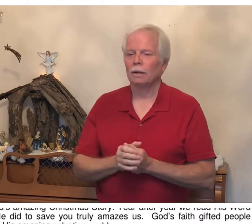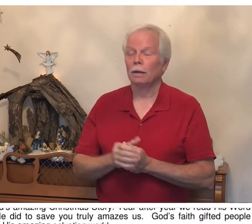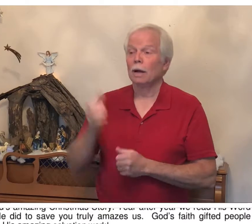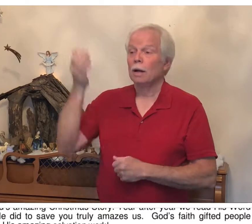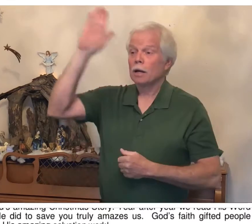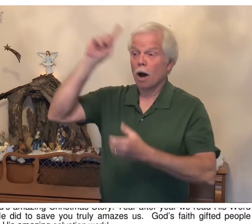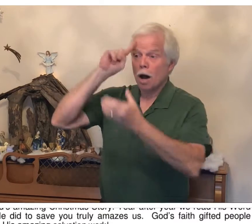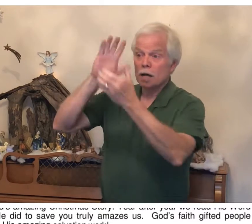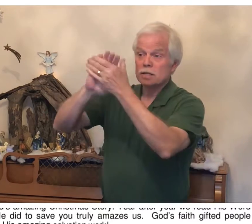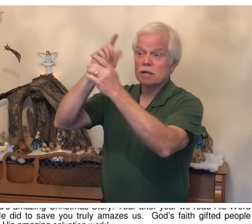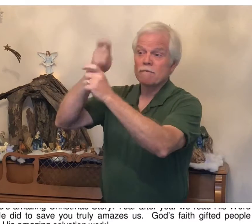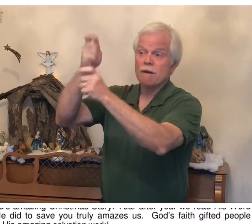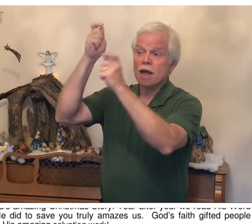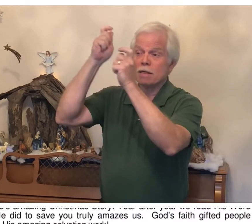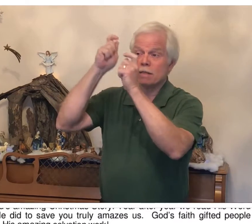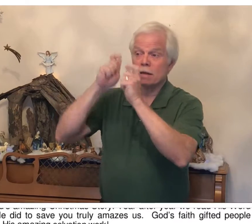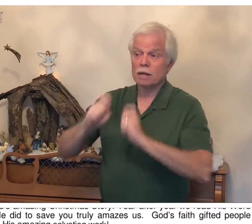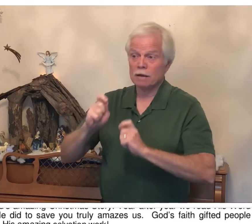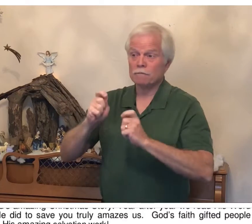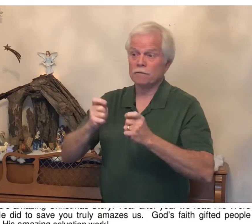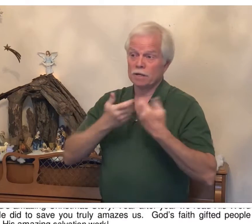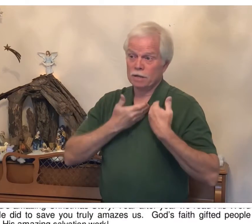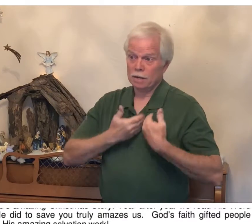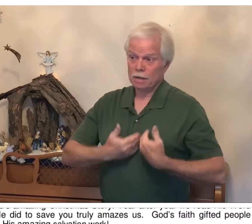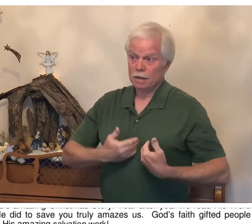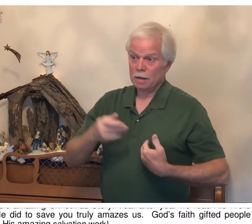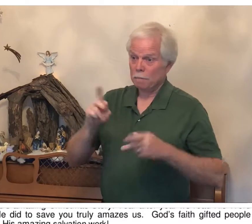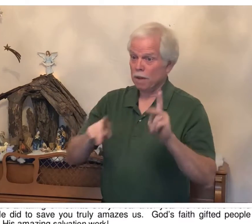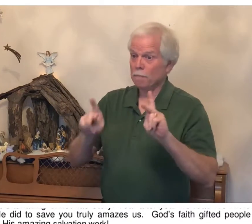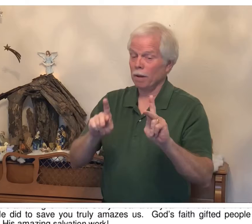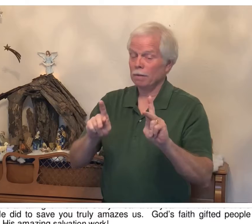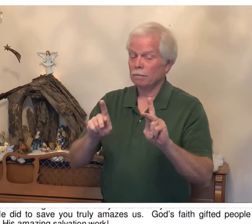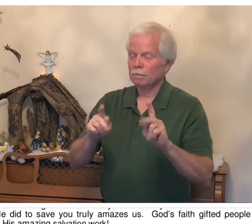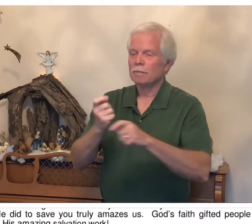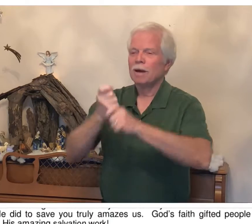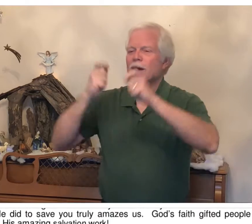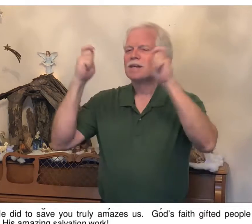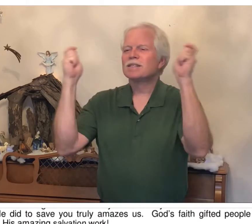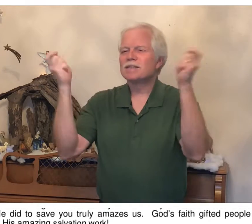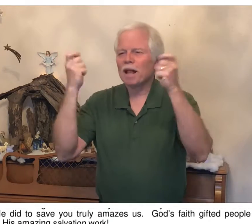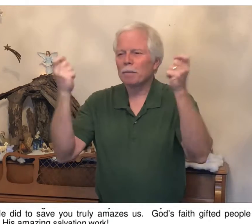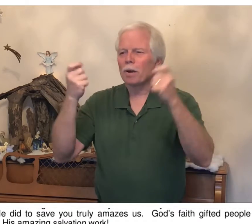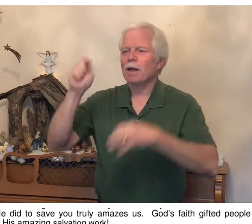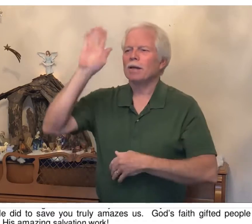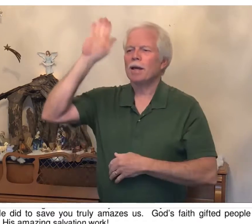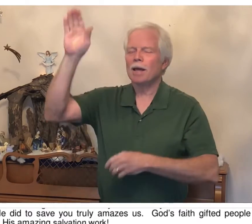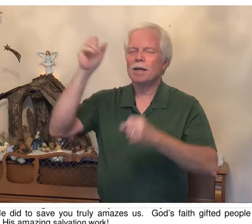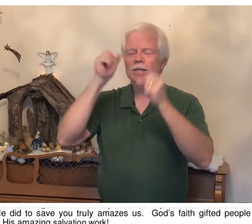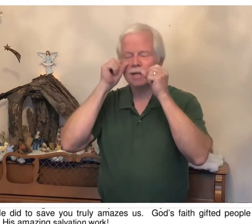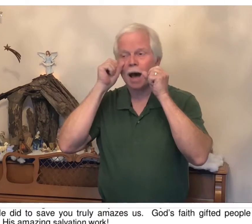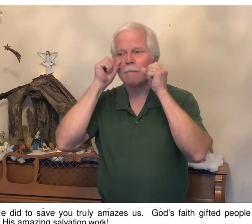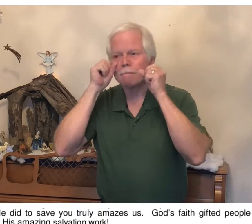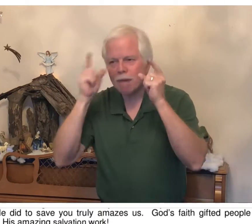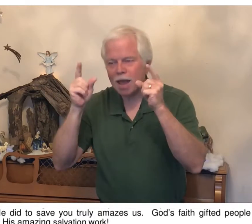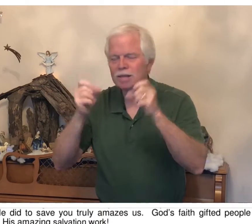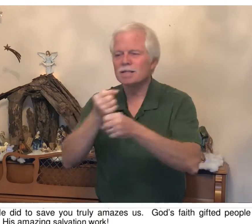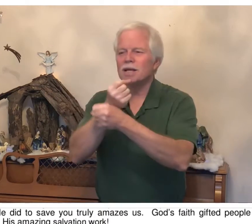God's faith gifted people celebrate his amazing